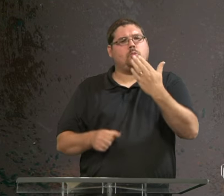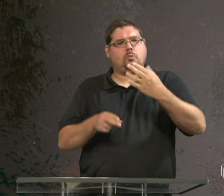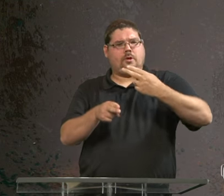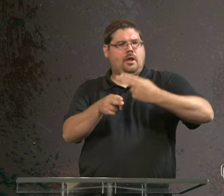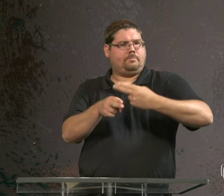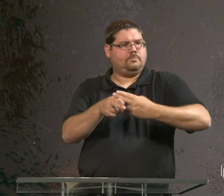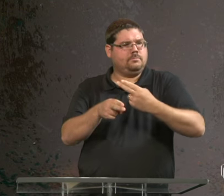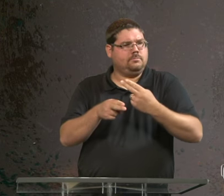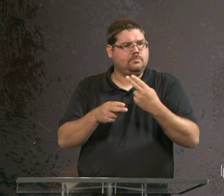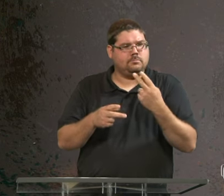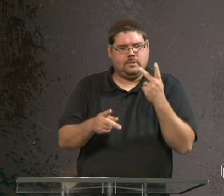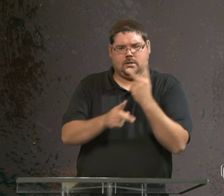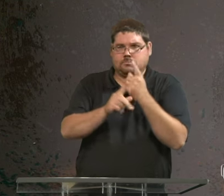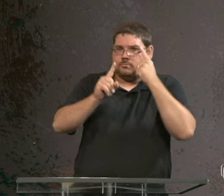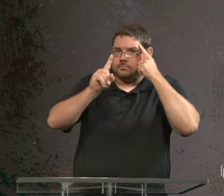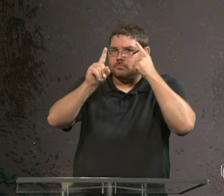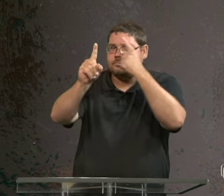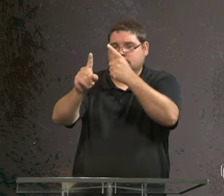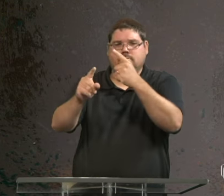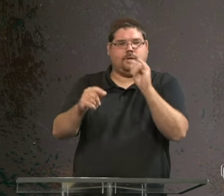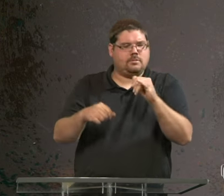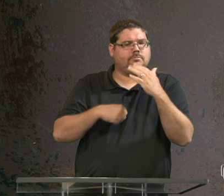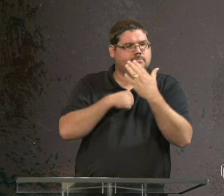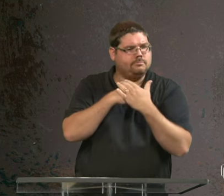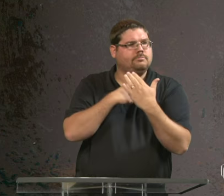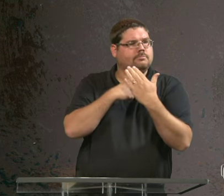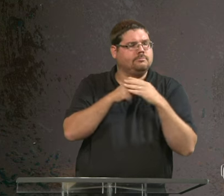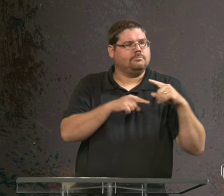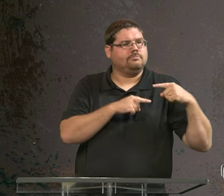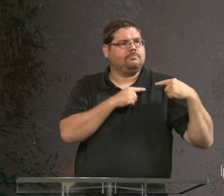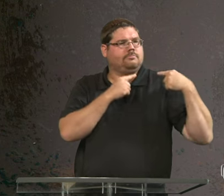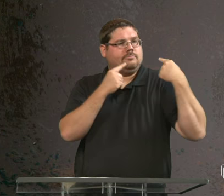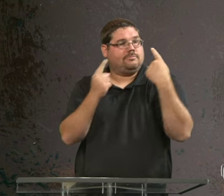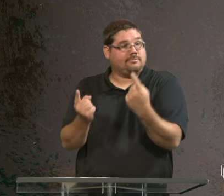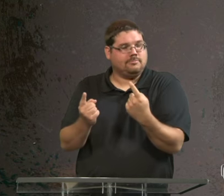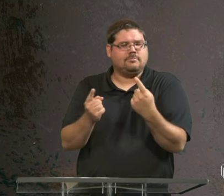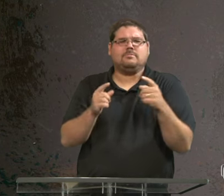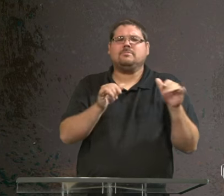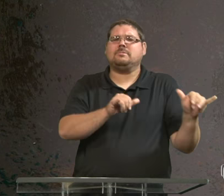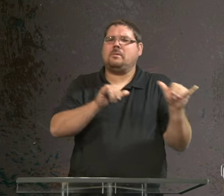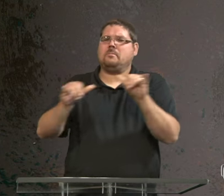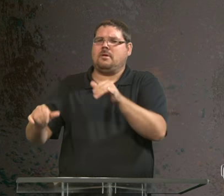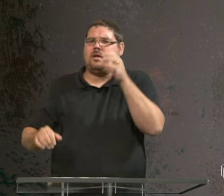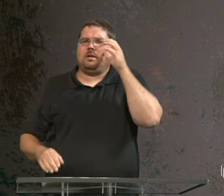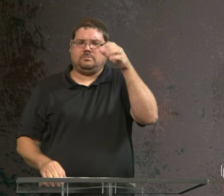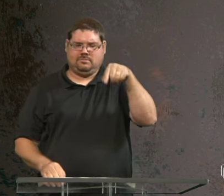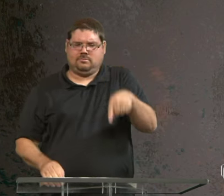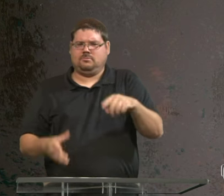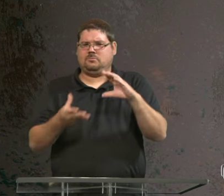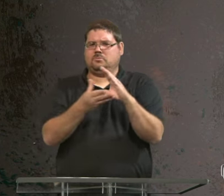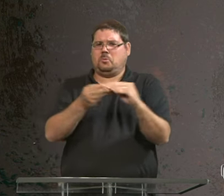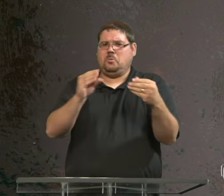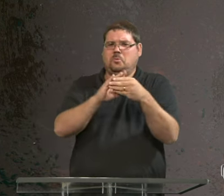book of Proverbs helped me as all the experiences of the summer